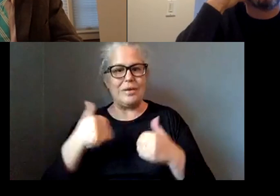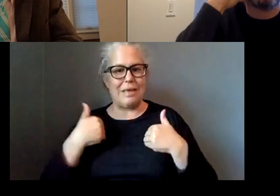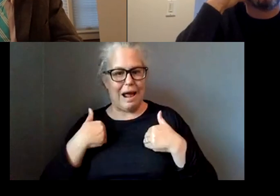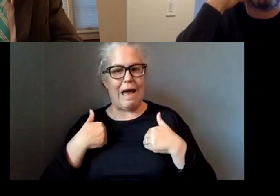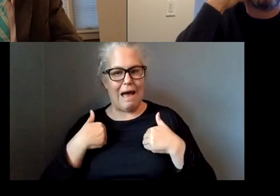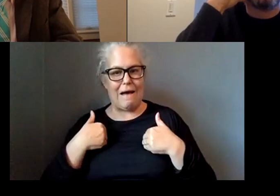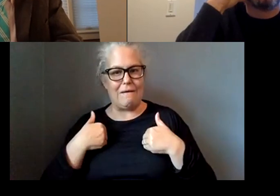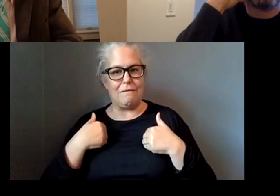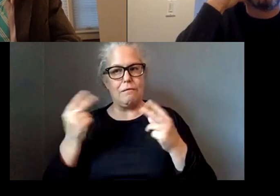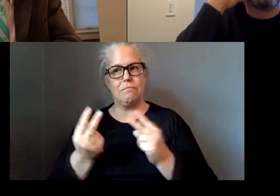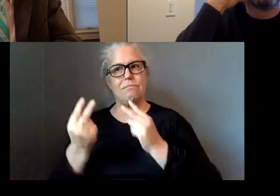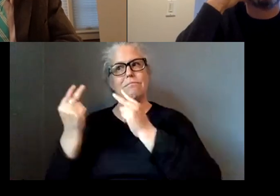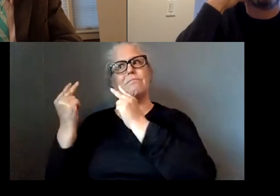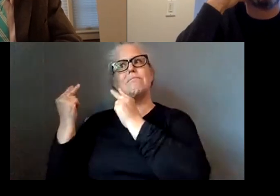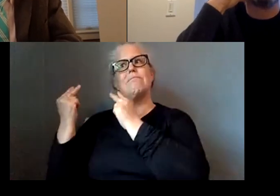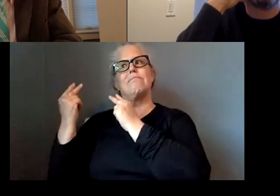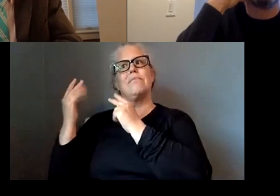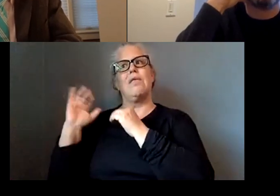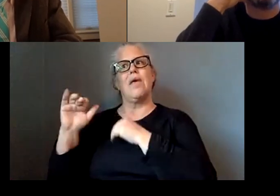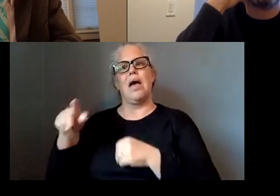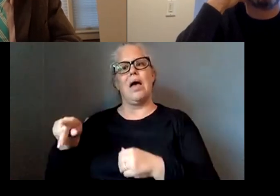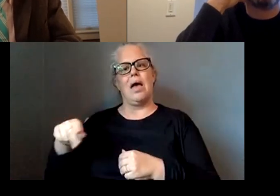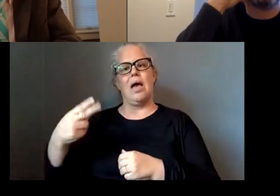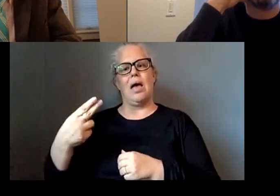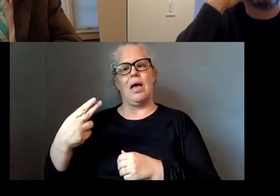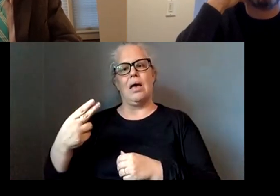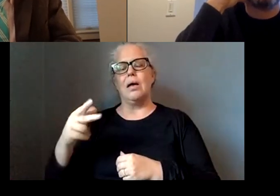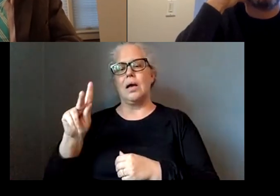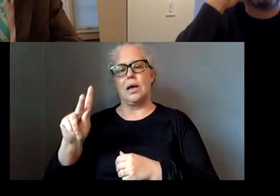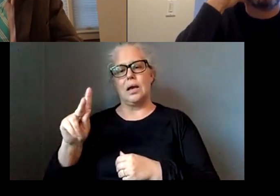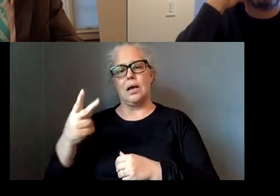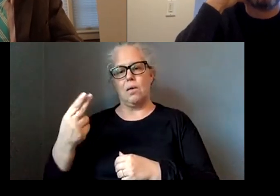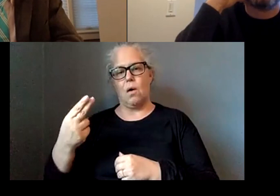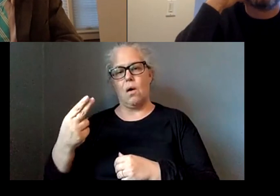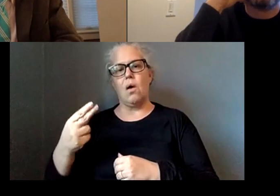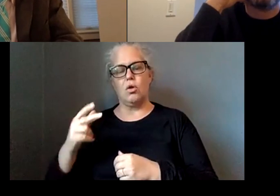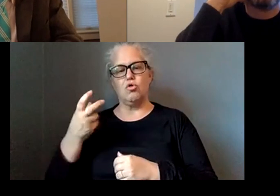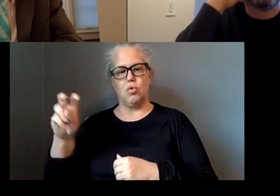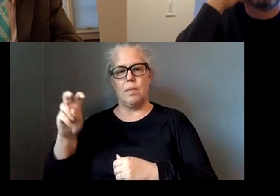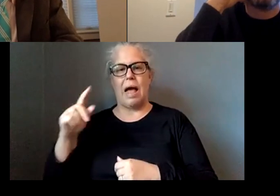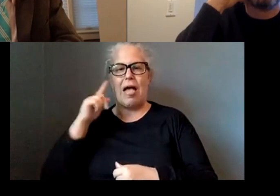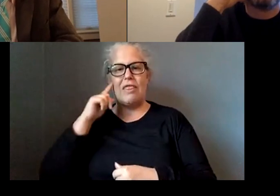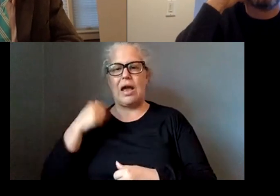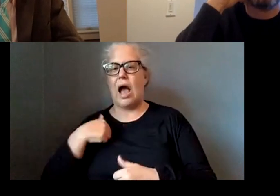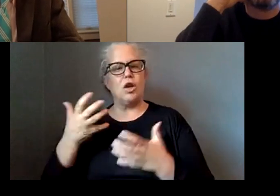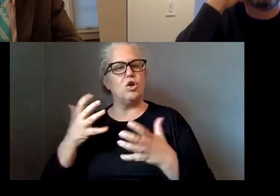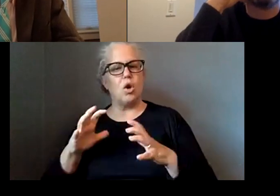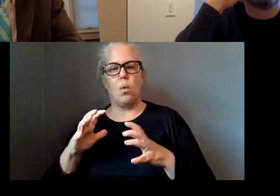with all the elements of the Kiplin trip and the locations. And I don't think I want to open that